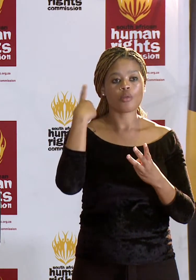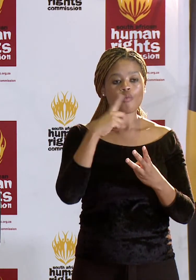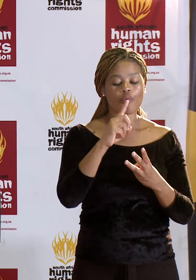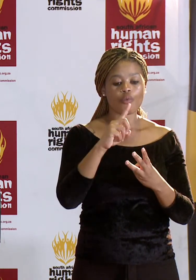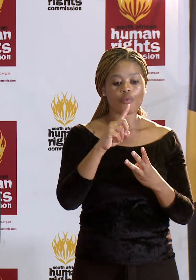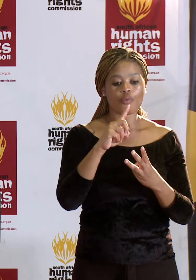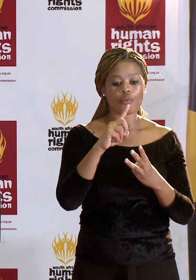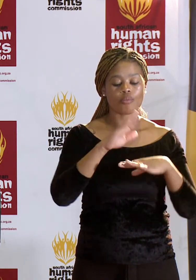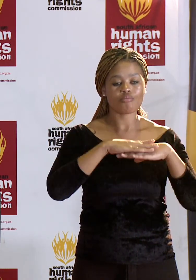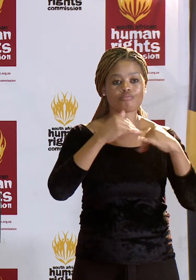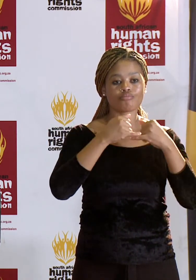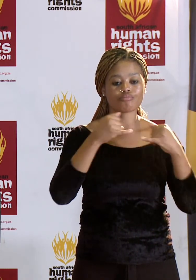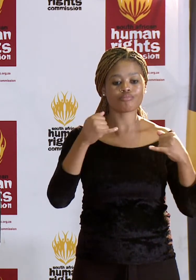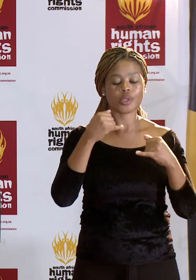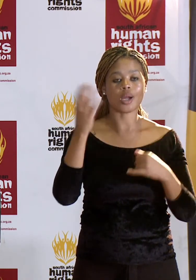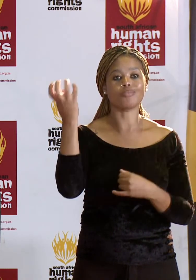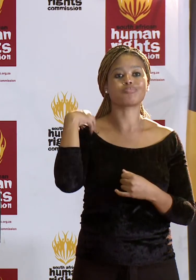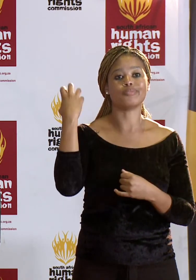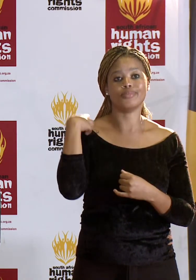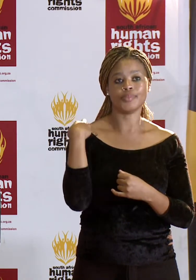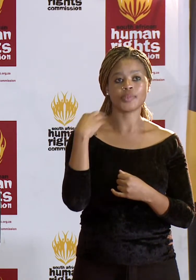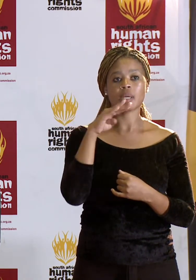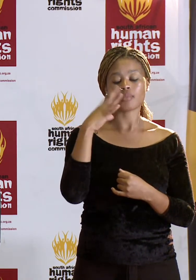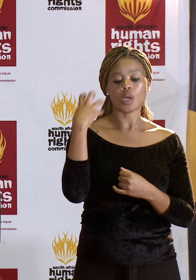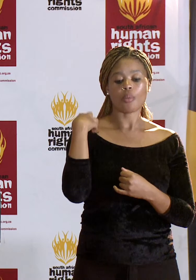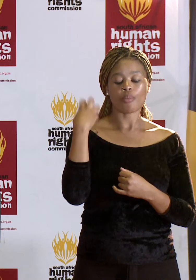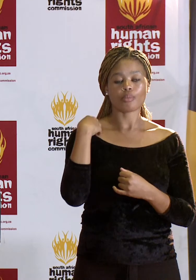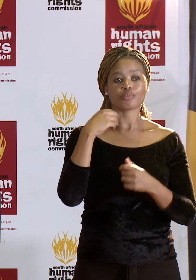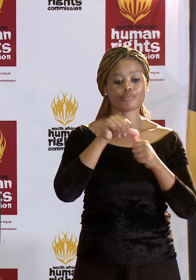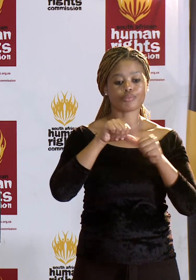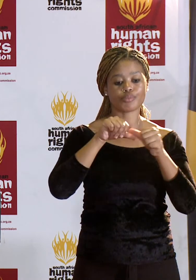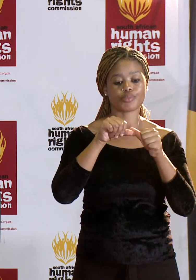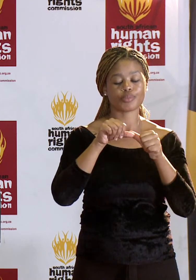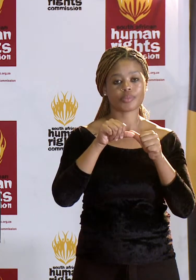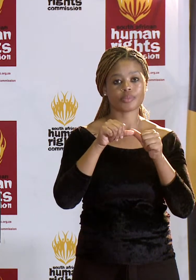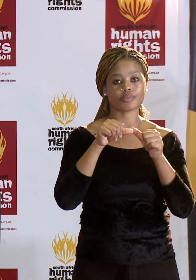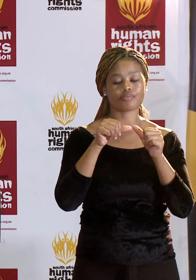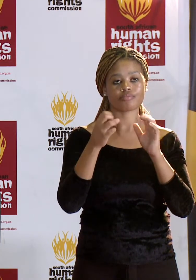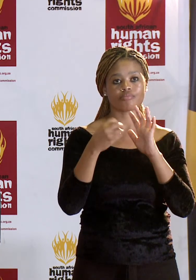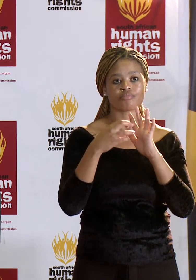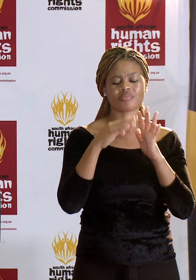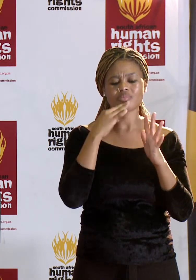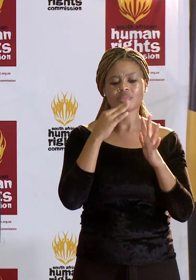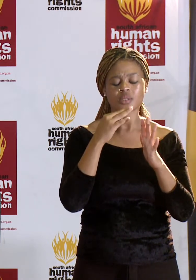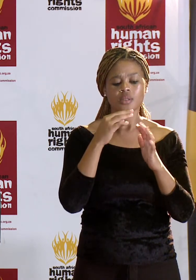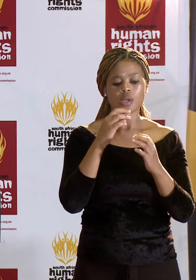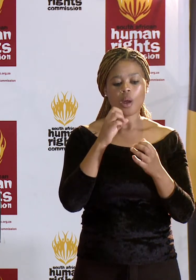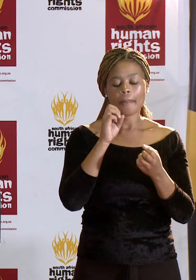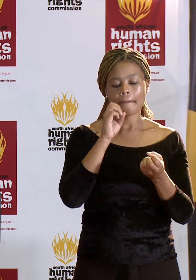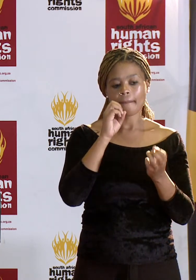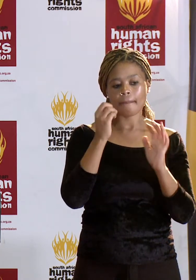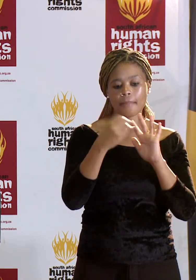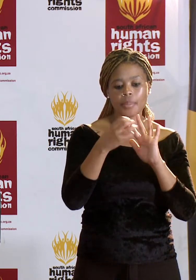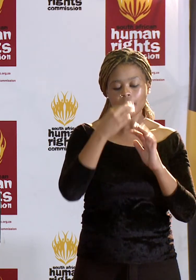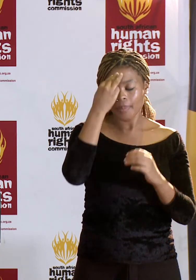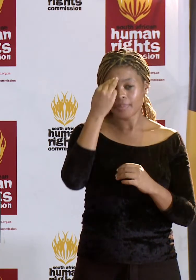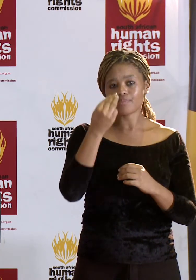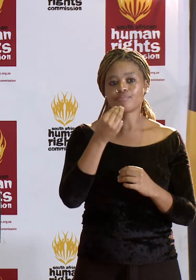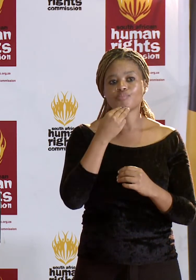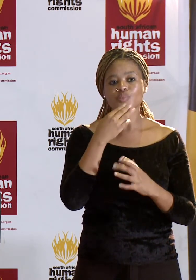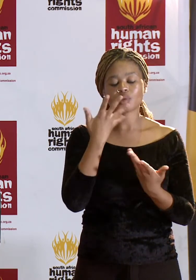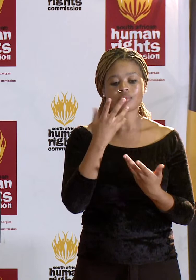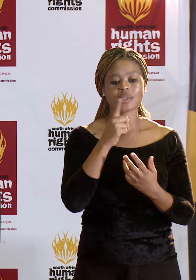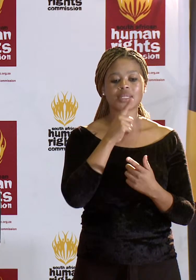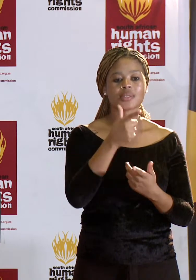cyberbullying, meaning people who are bullied on social media, whether it's posting pictures that hurt them